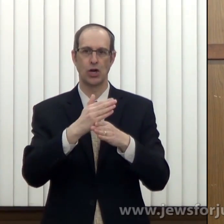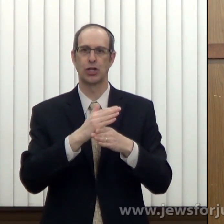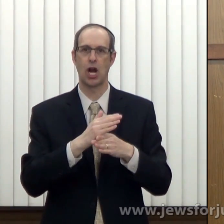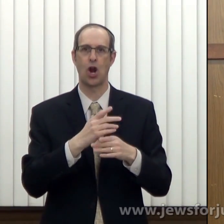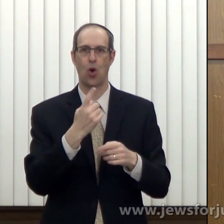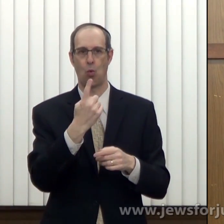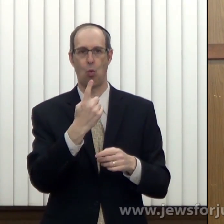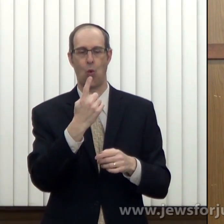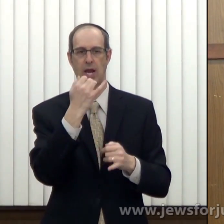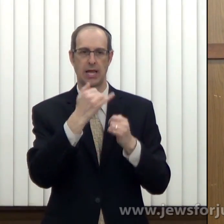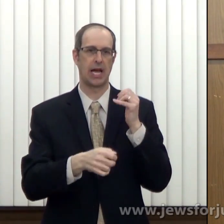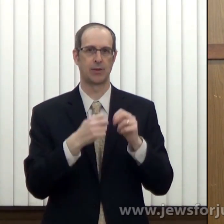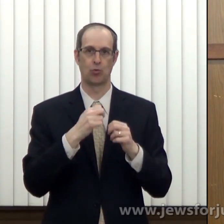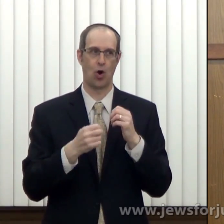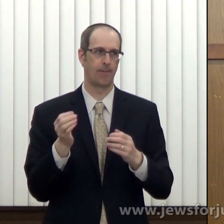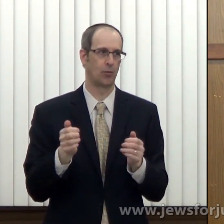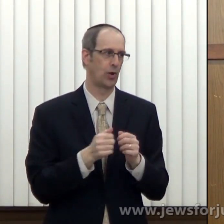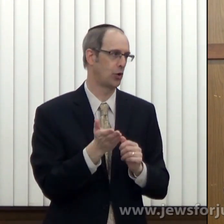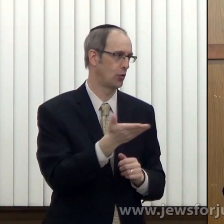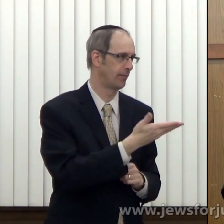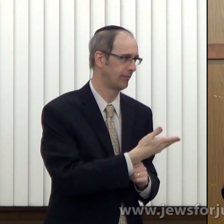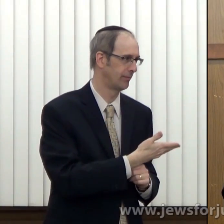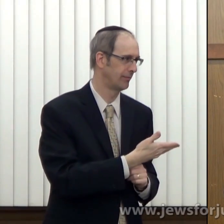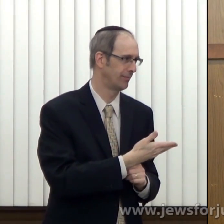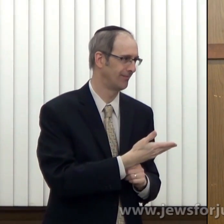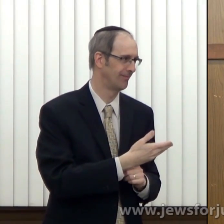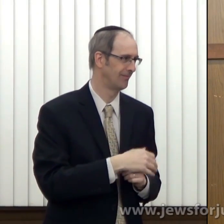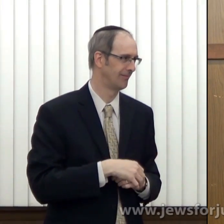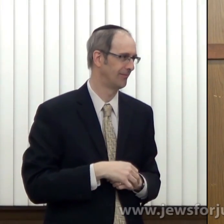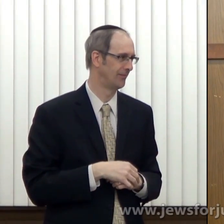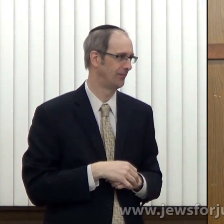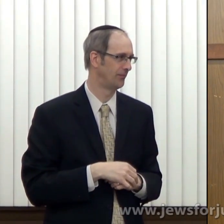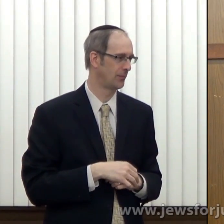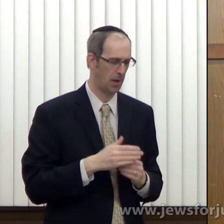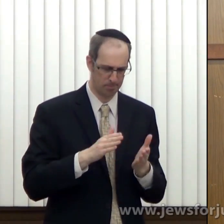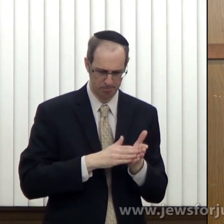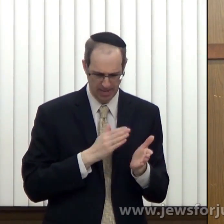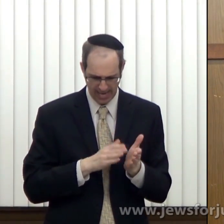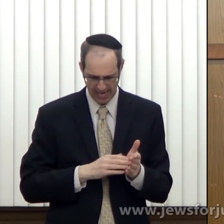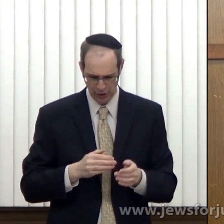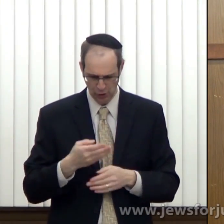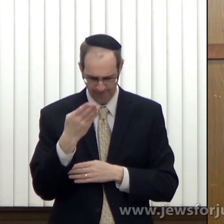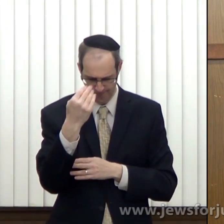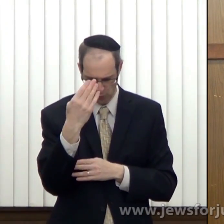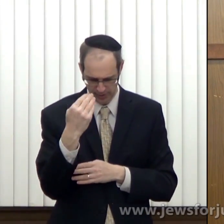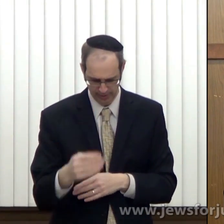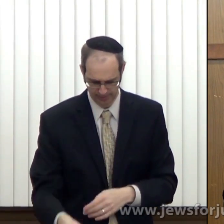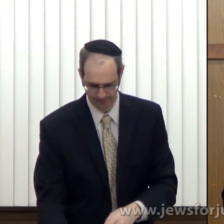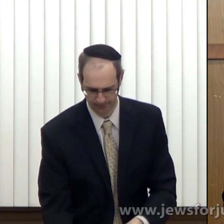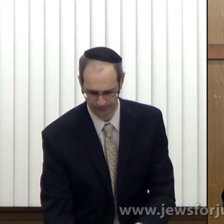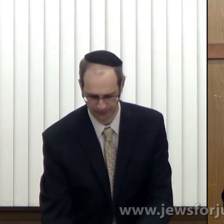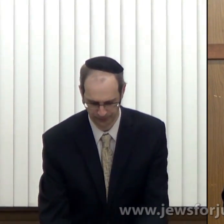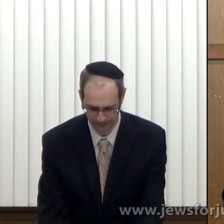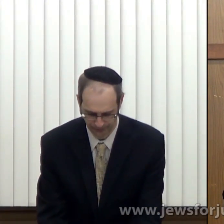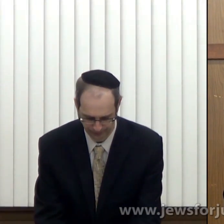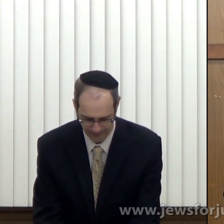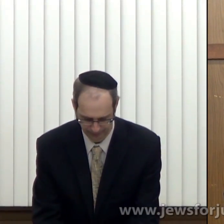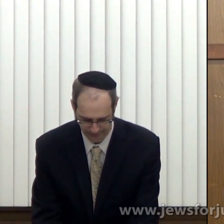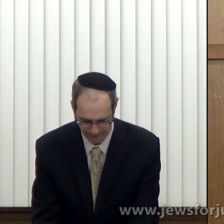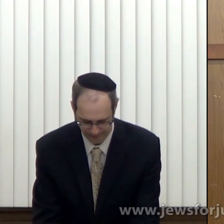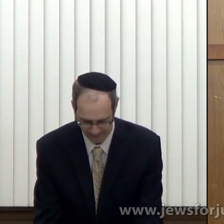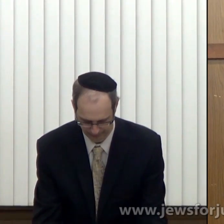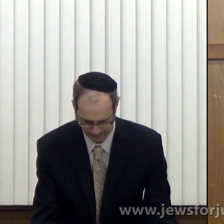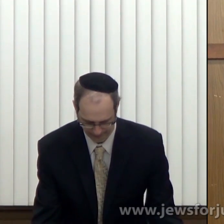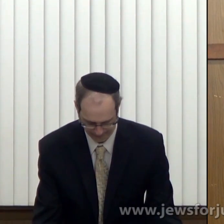last problem with you, and that is on page 14 of your source